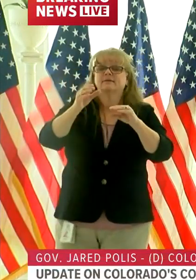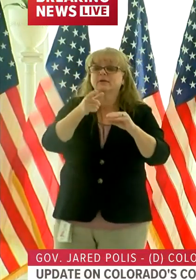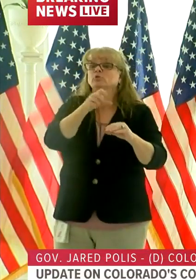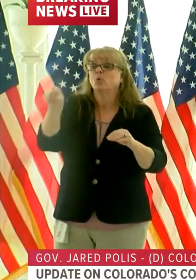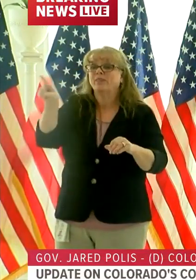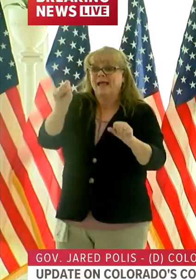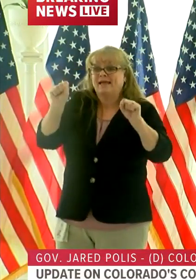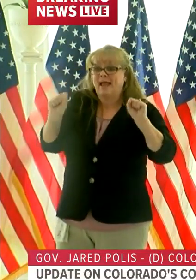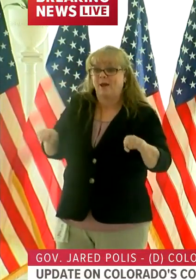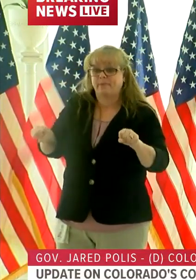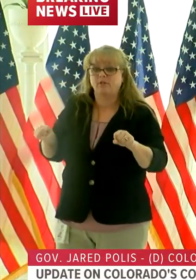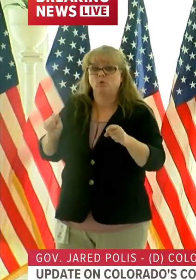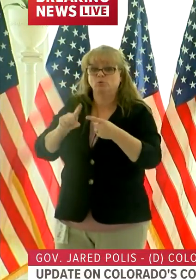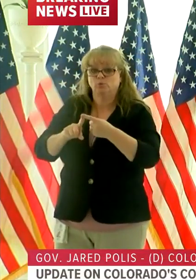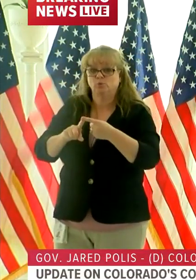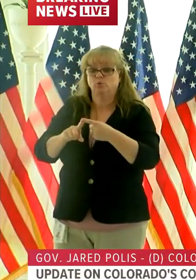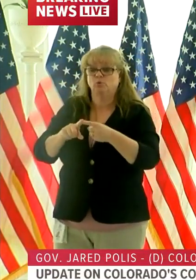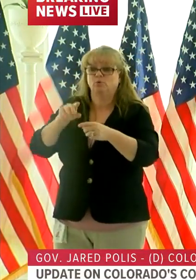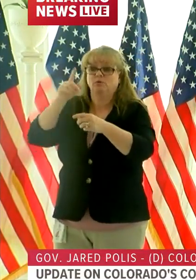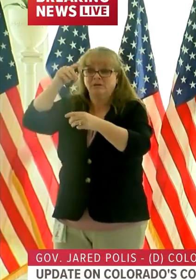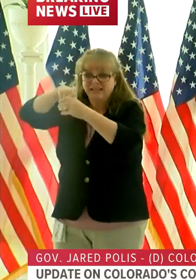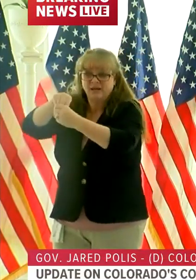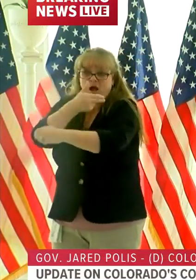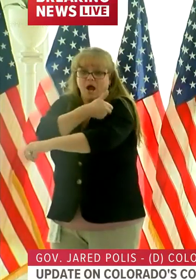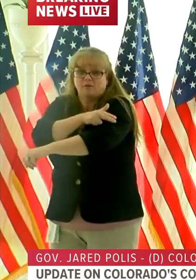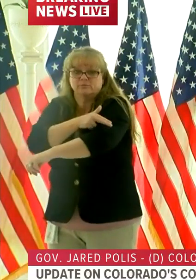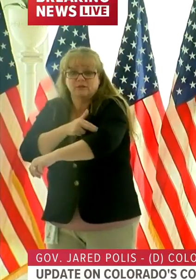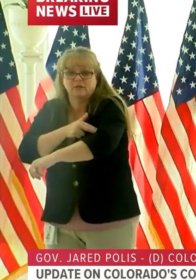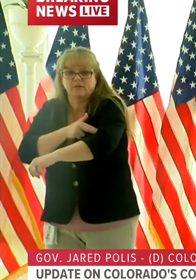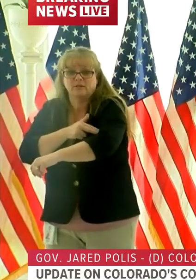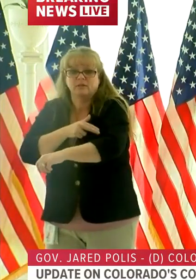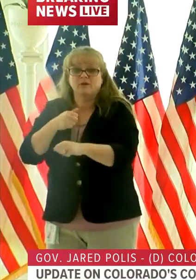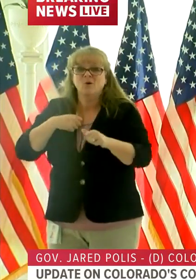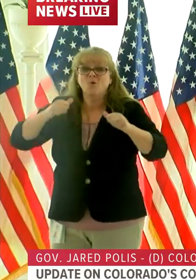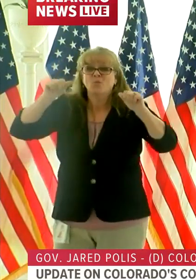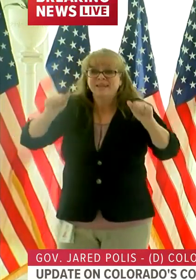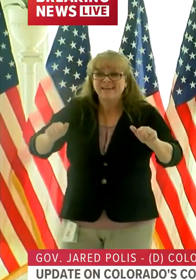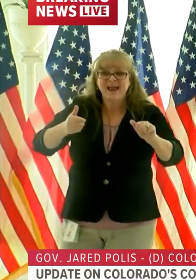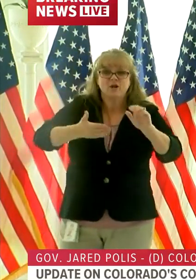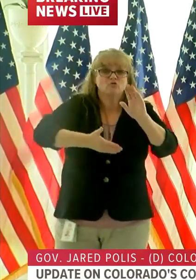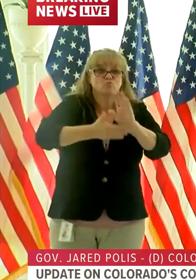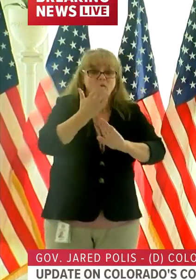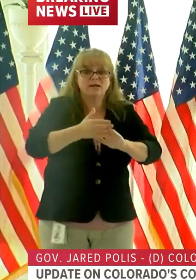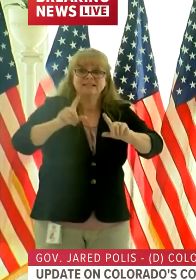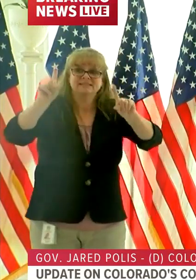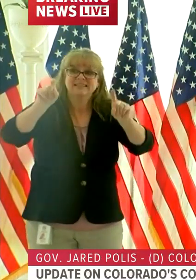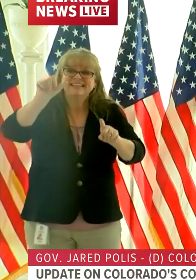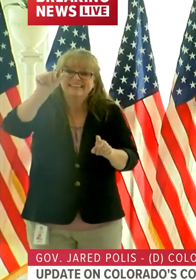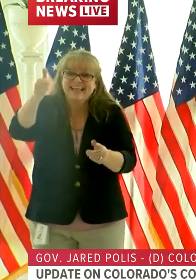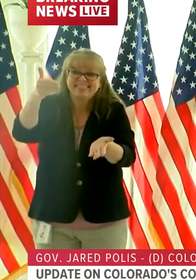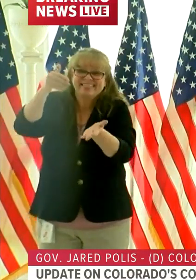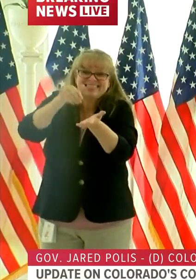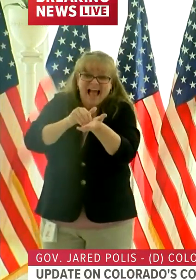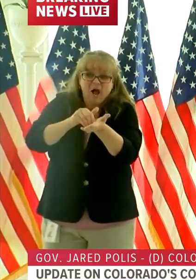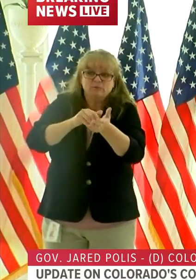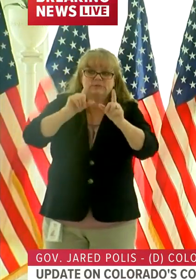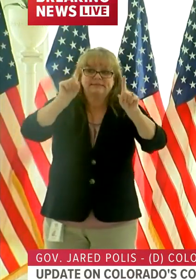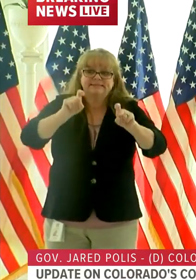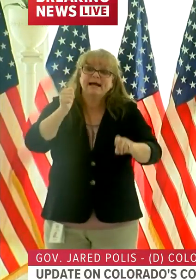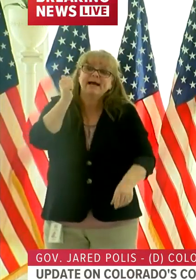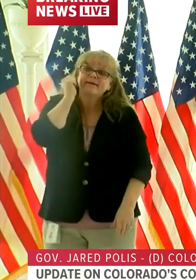our hospitals and our state lab at least 10,000 tests a day. The main reason that that number is closer to 2,000 now